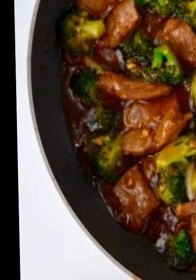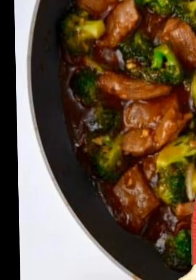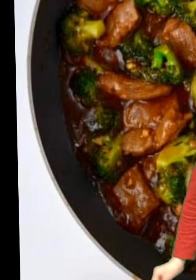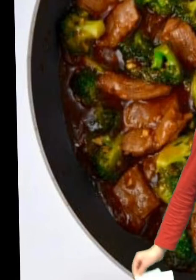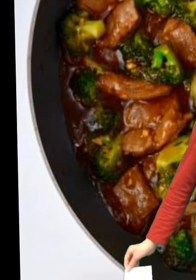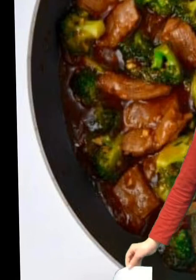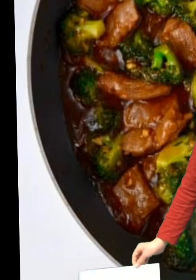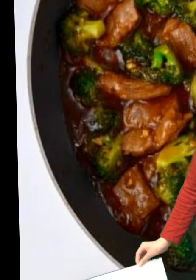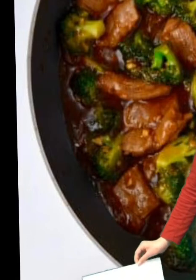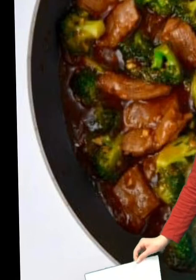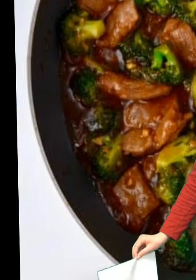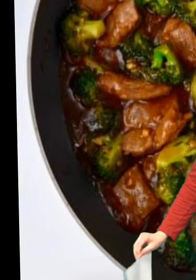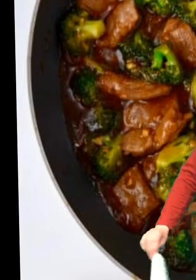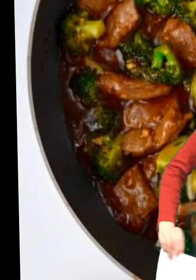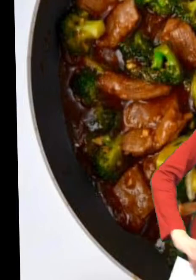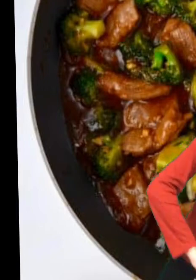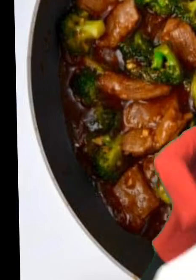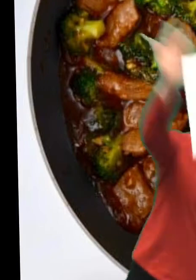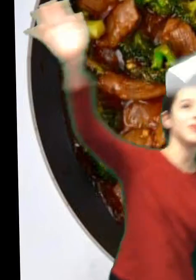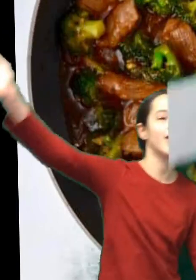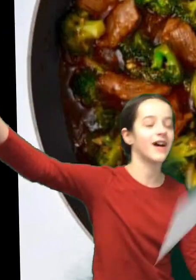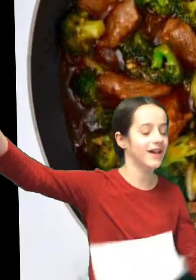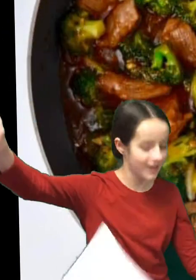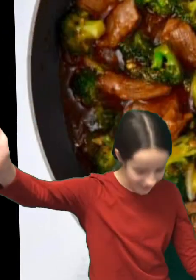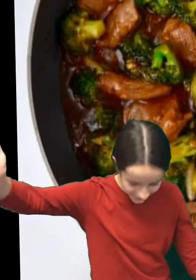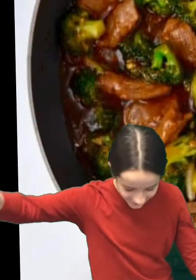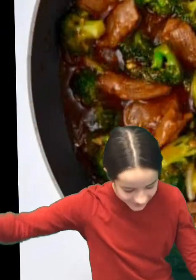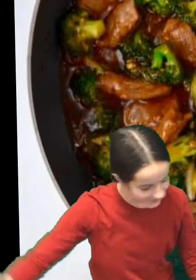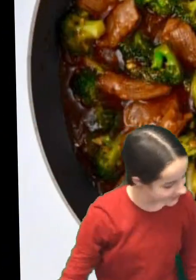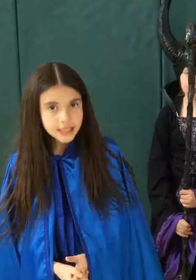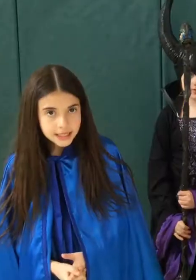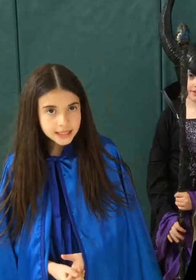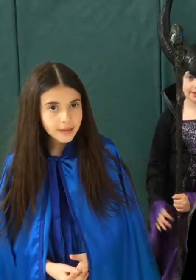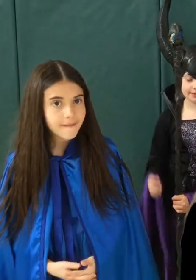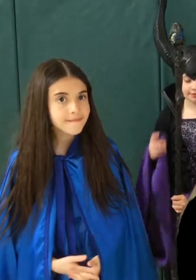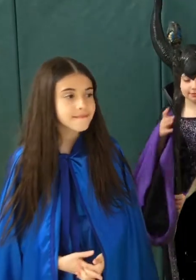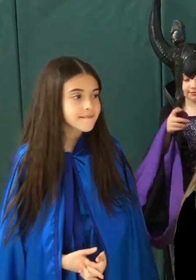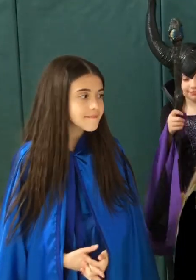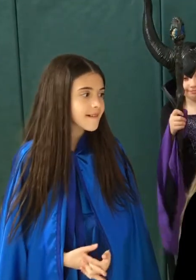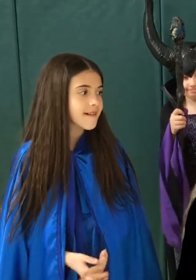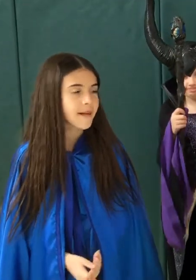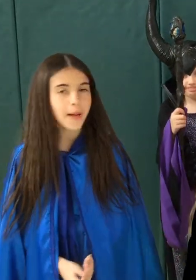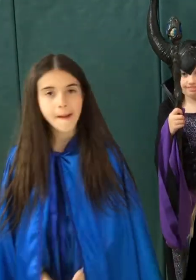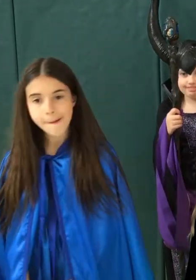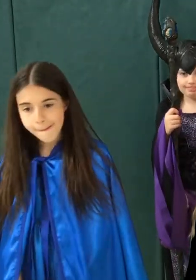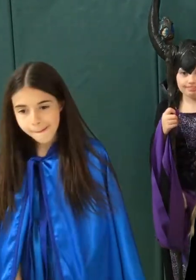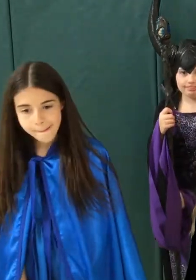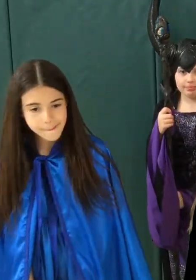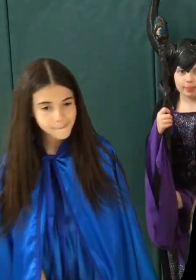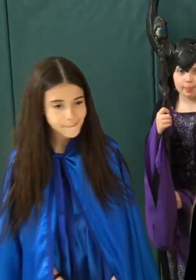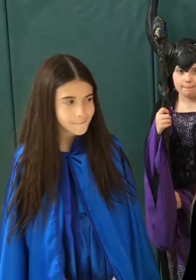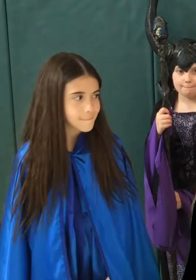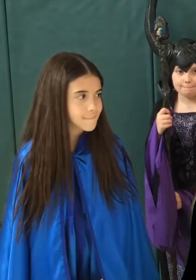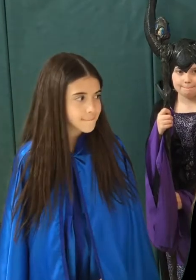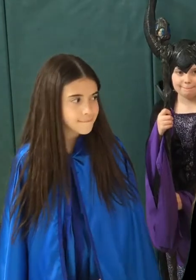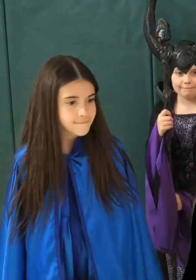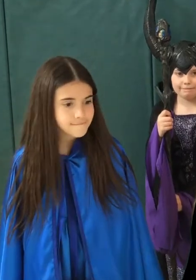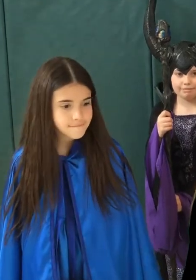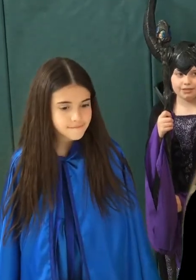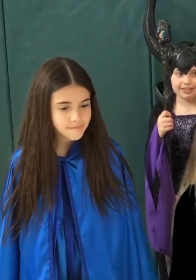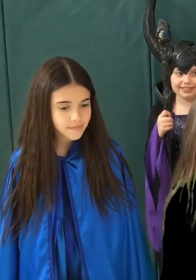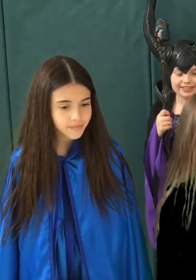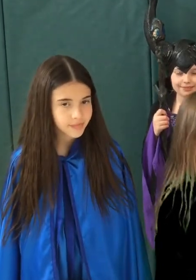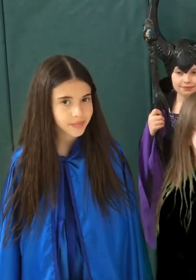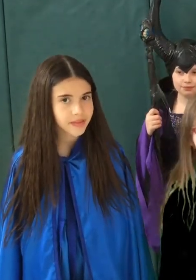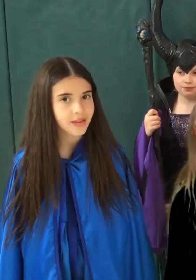without the best thing that makes me cry. Beef and broccoli stir fry. We are doing a play called Sleeping Beauty. Don't